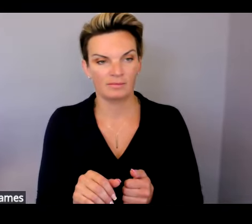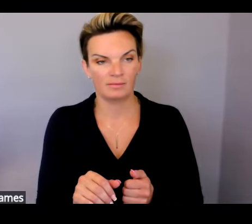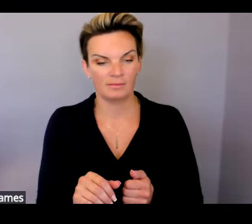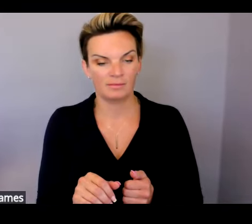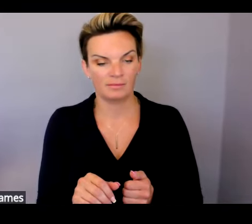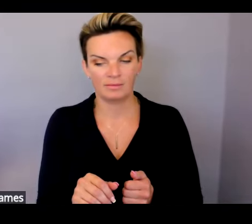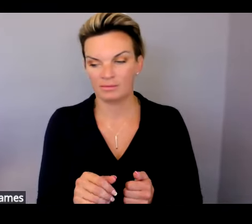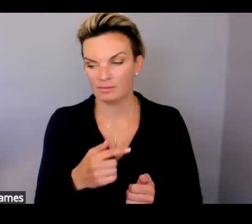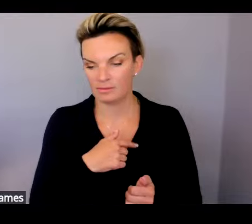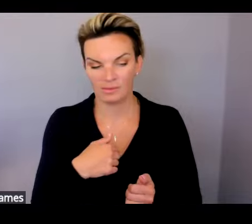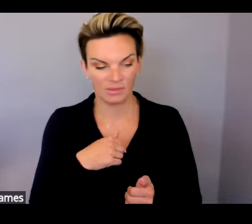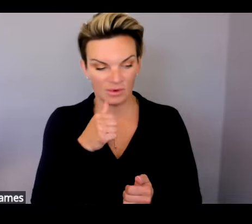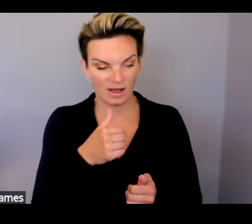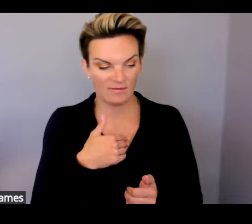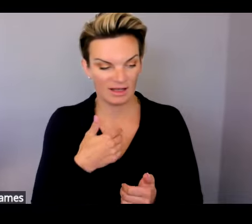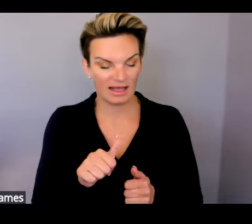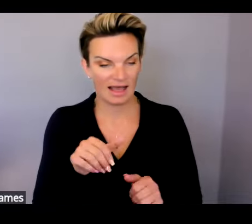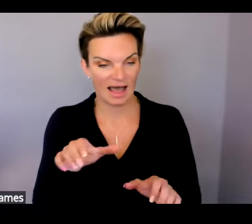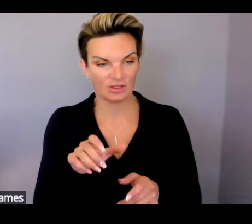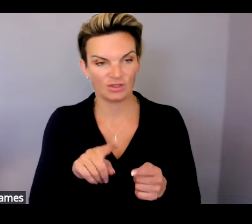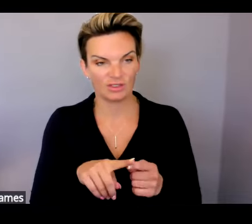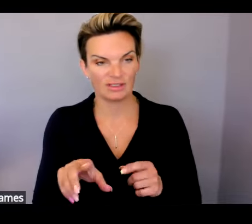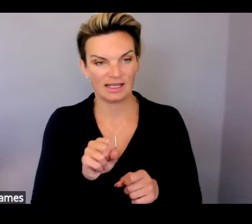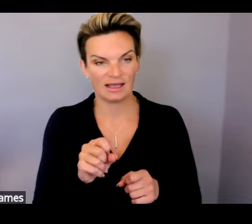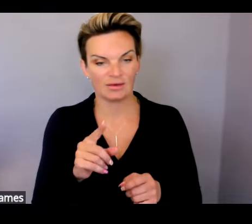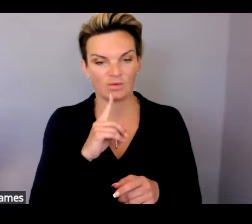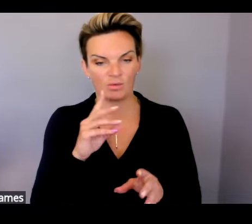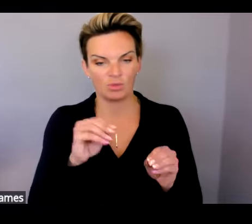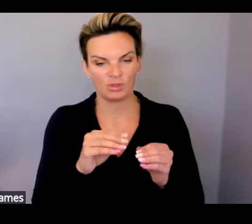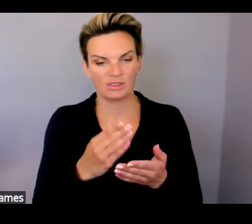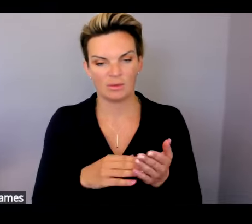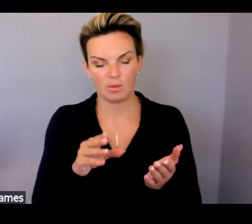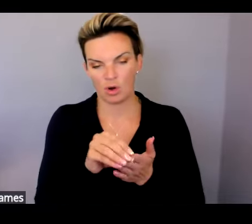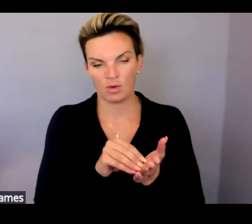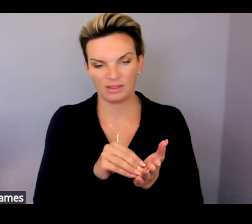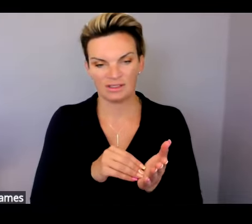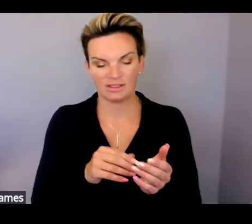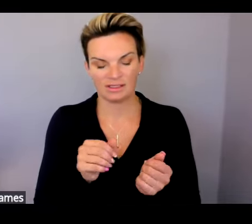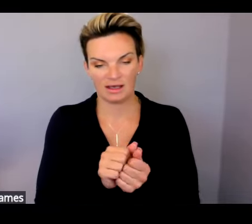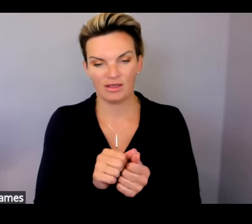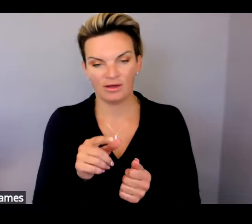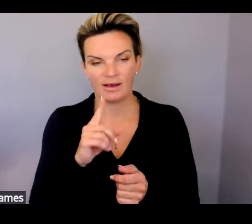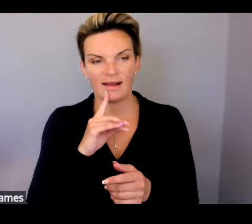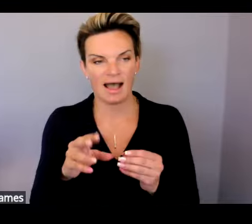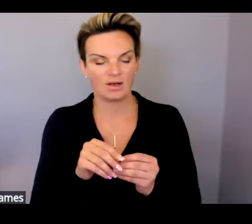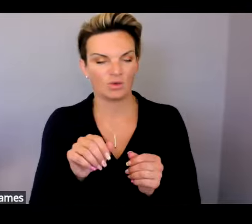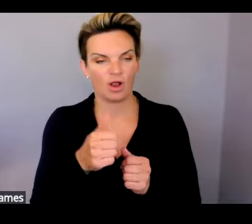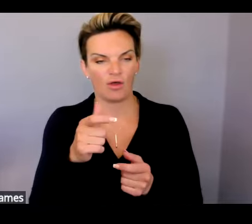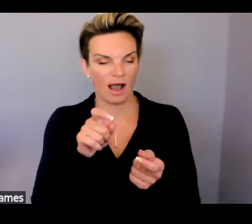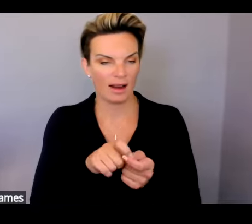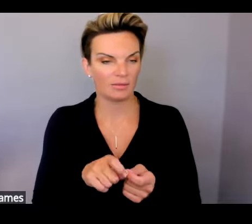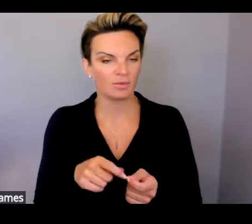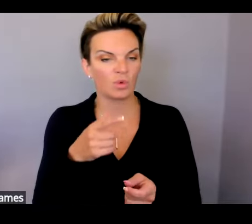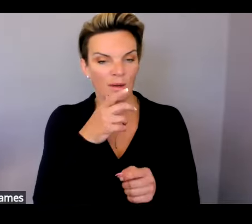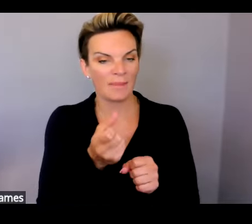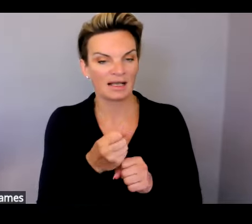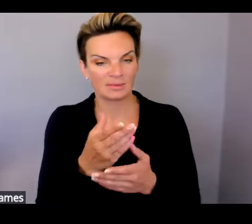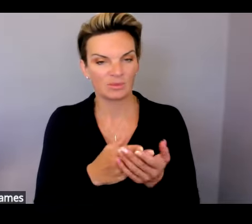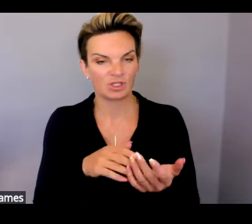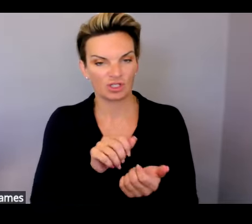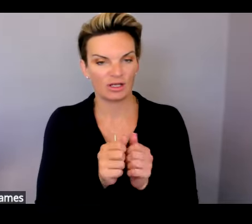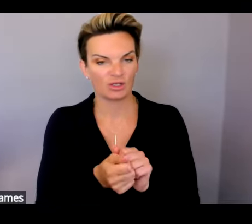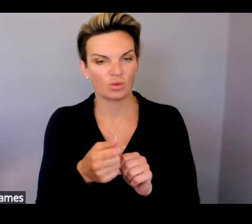we don't have any action to take. We'll put some notes together, add it to another item. And then I will, in the meantime, we'll make some changes and then we